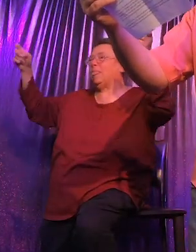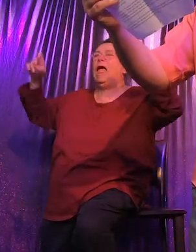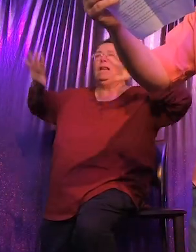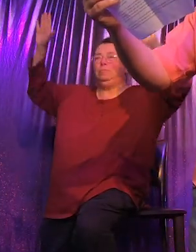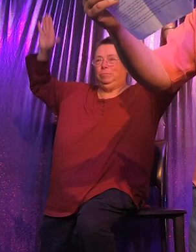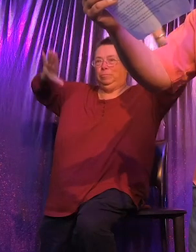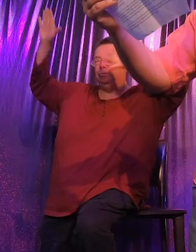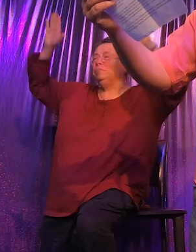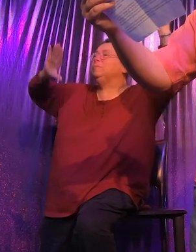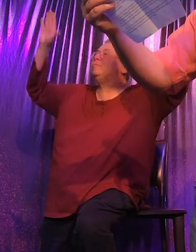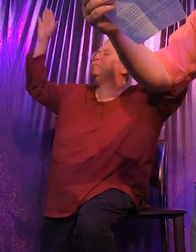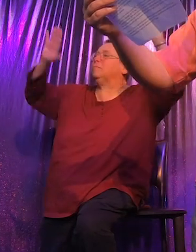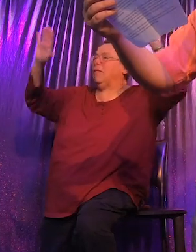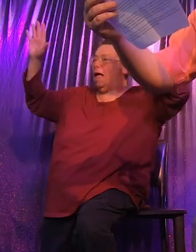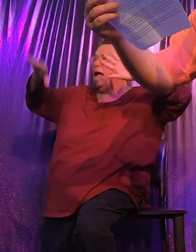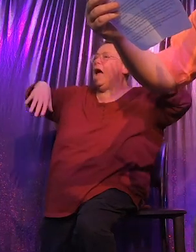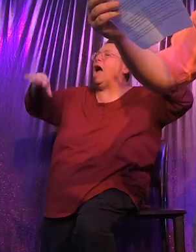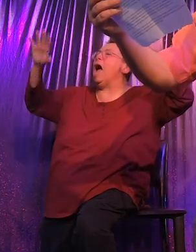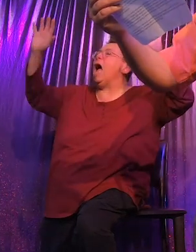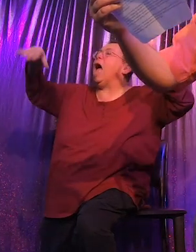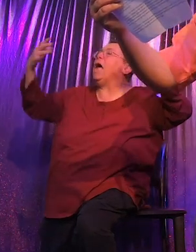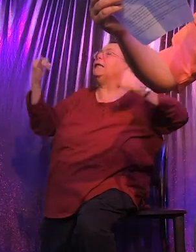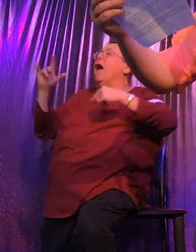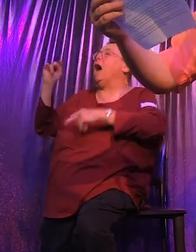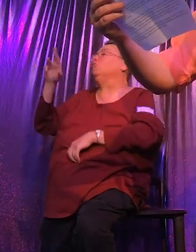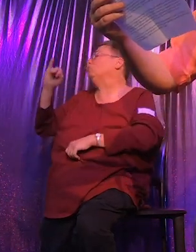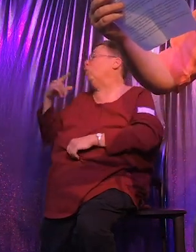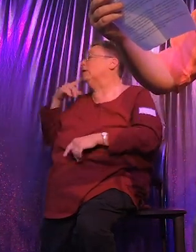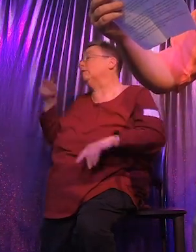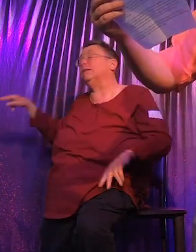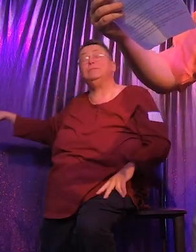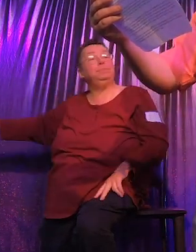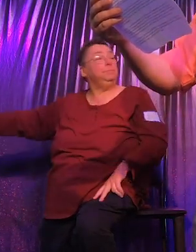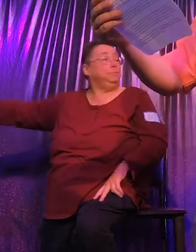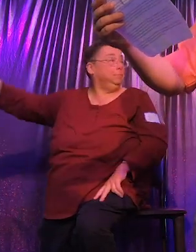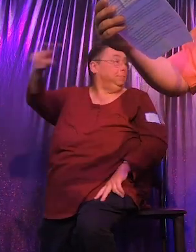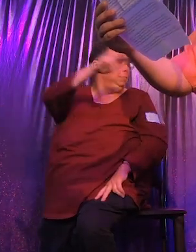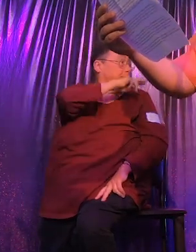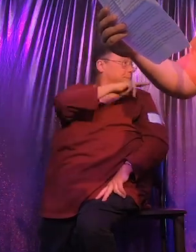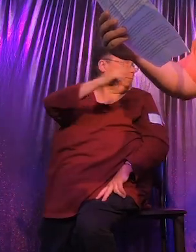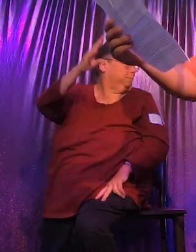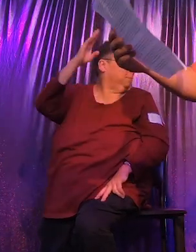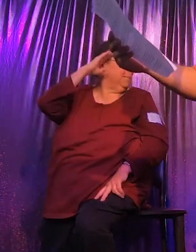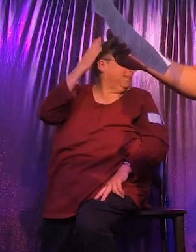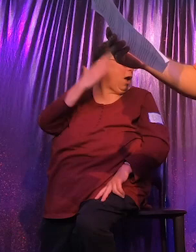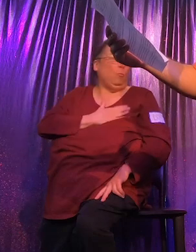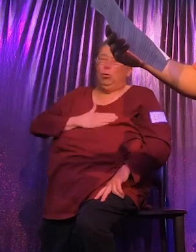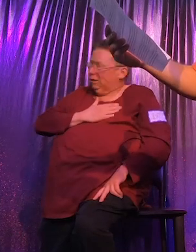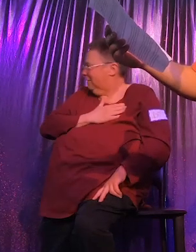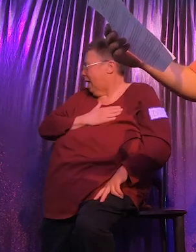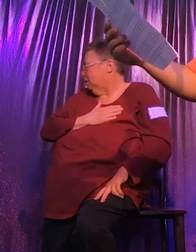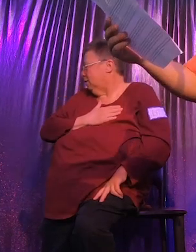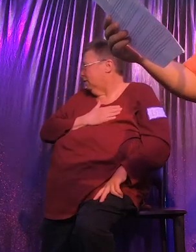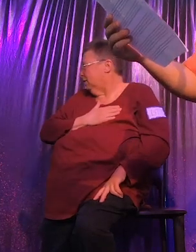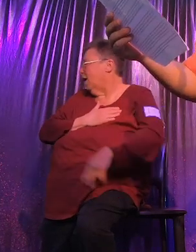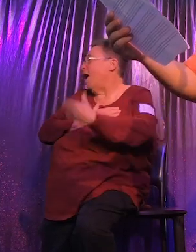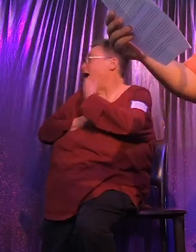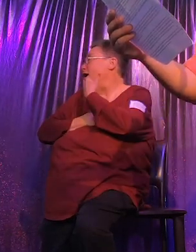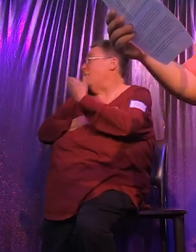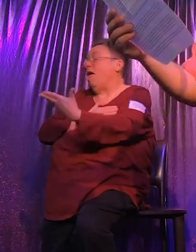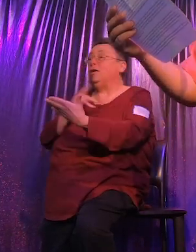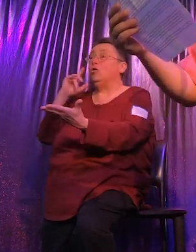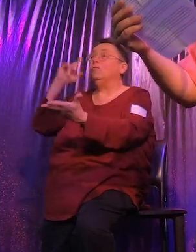hands up. Keep your hands up. Tracy, I want you to look at all these hands and know that we all appreciate you and thank you